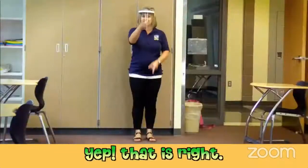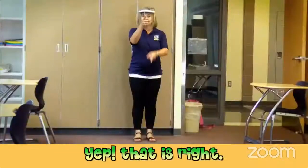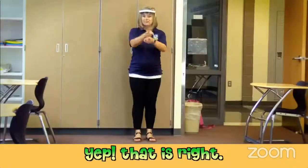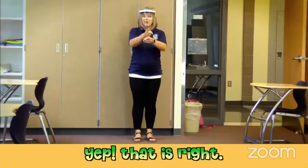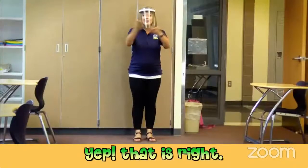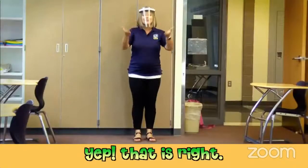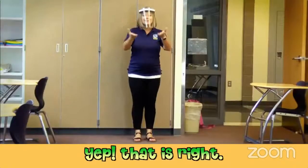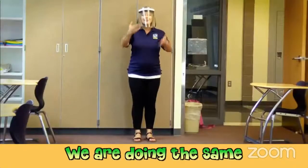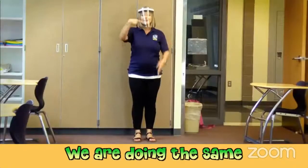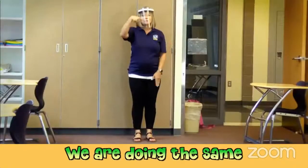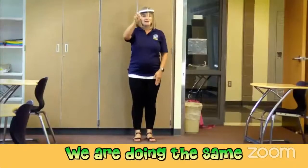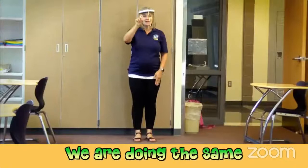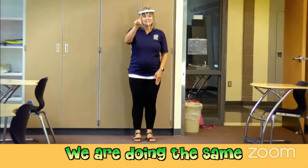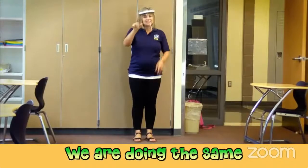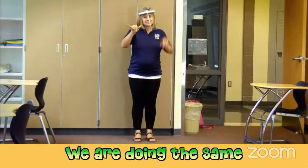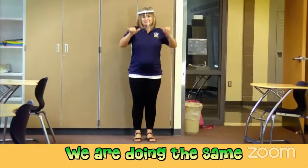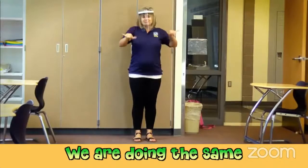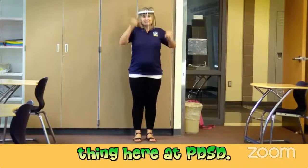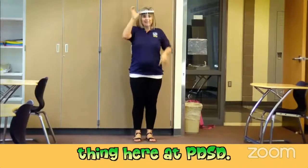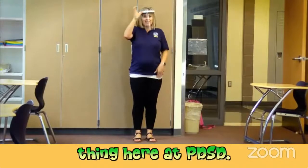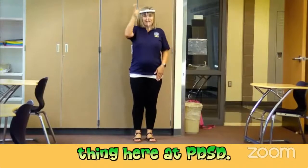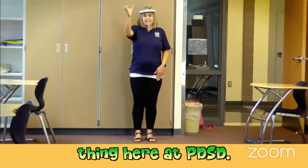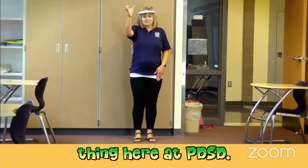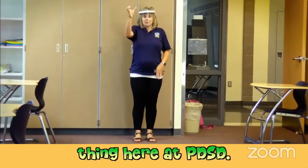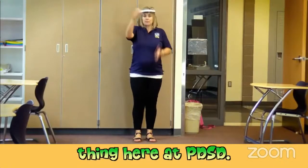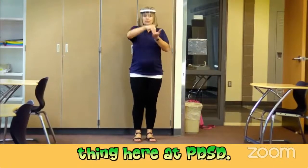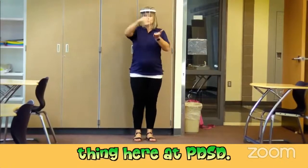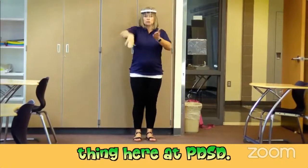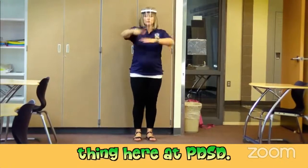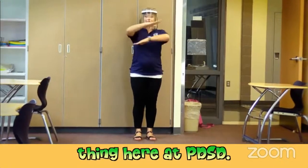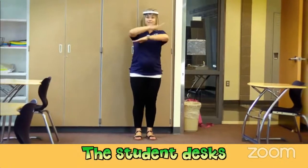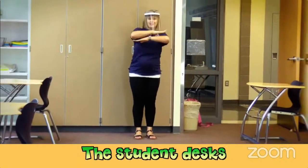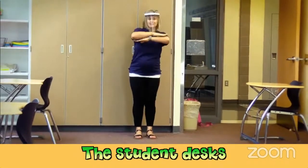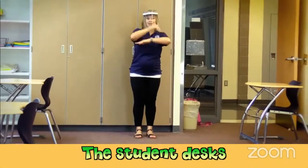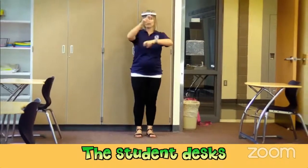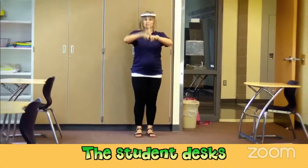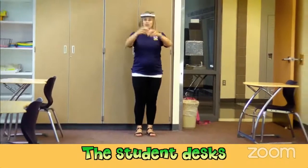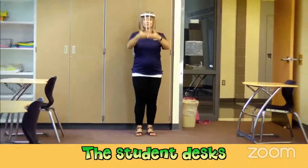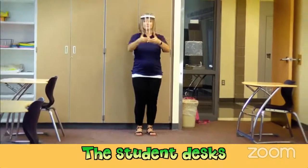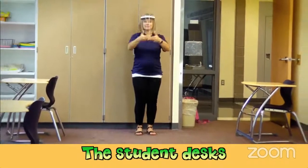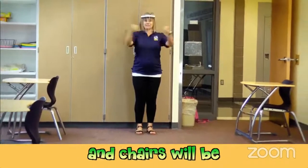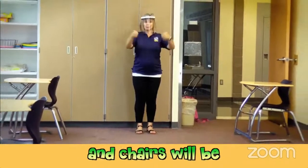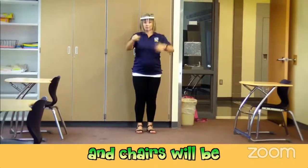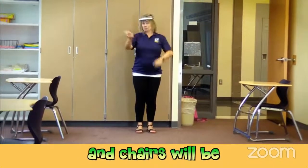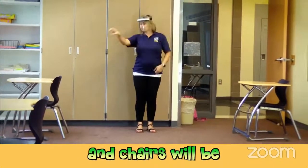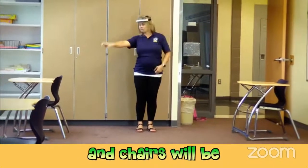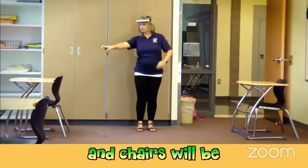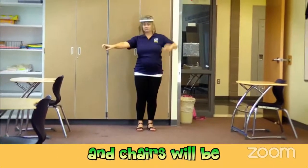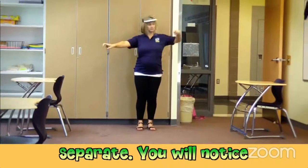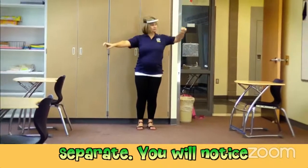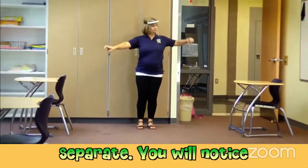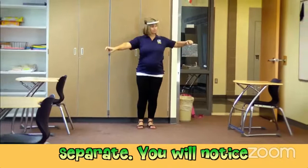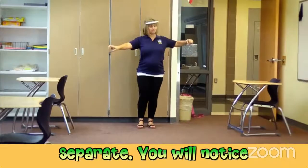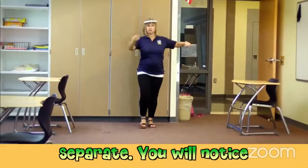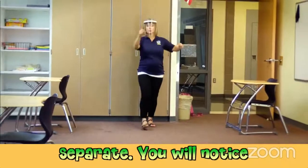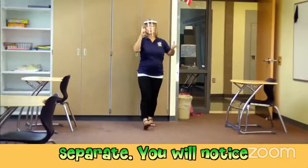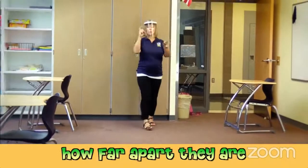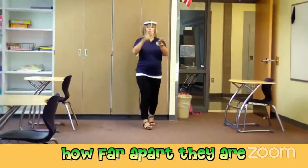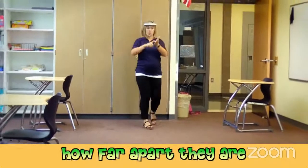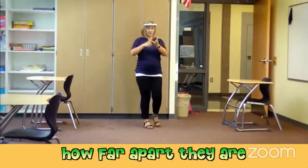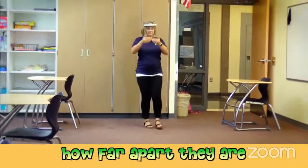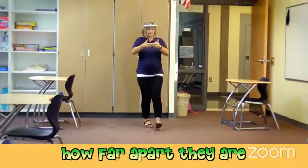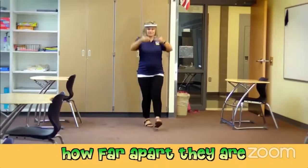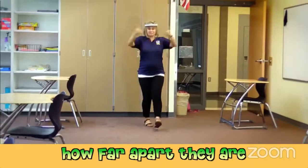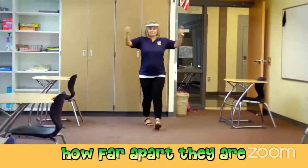Yep, that is right. We are doing the same thing here at PDSD. The student desks and chairs will be separate. You will